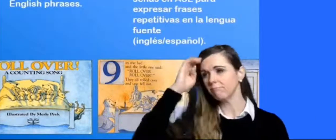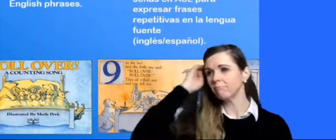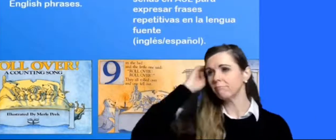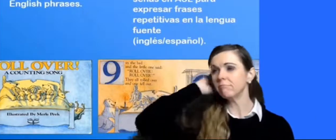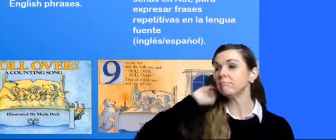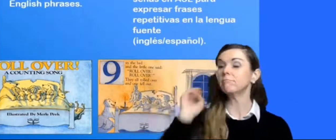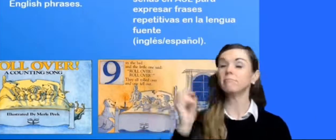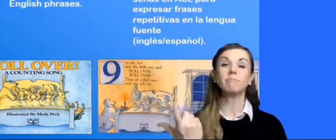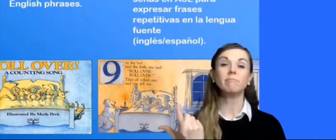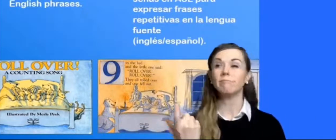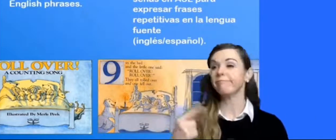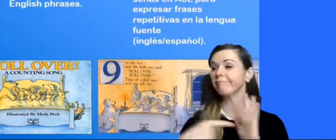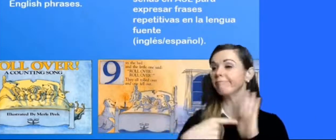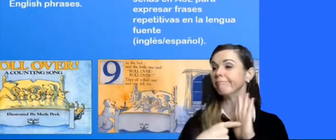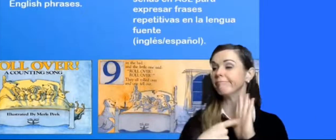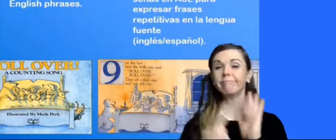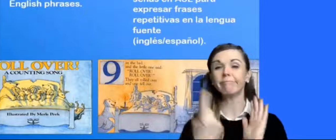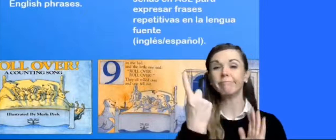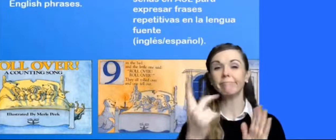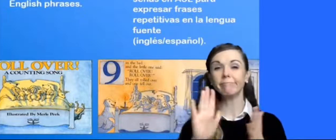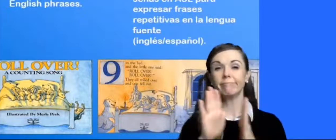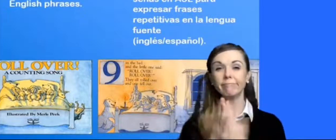on in that story.